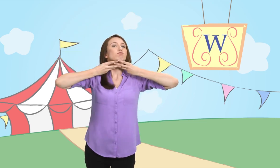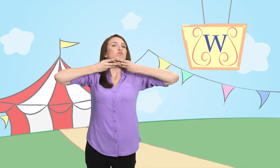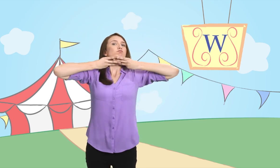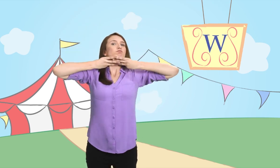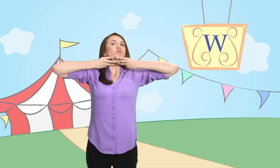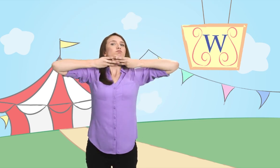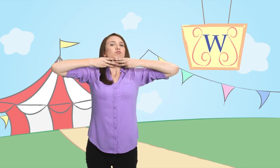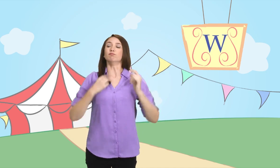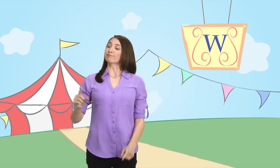Strap on that helmet.